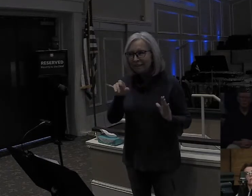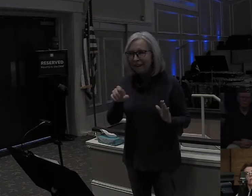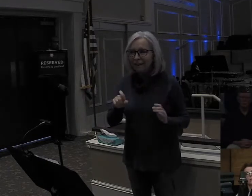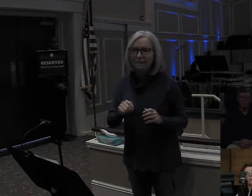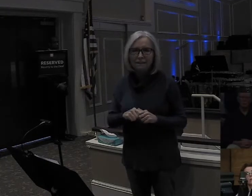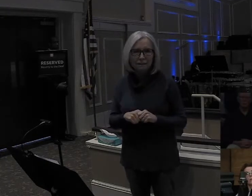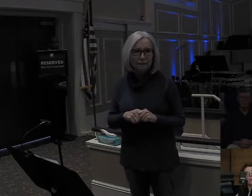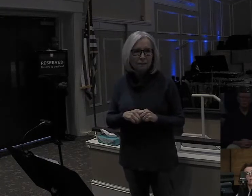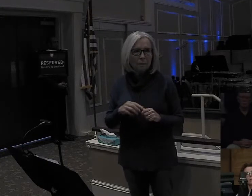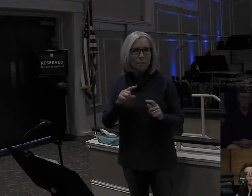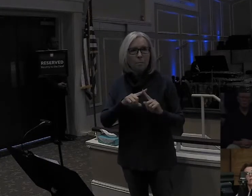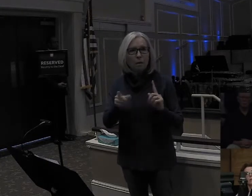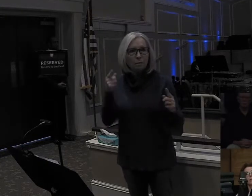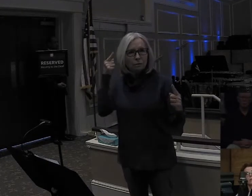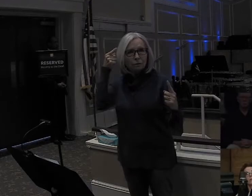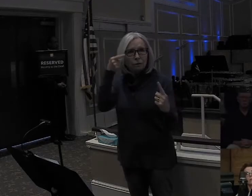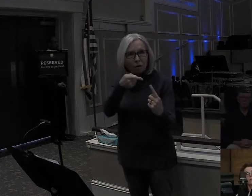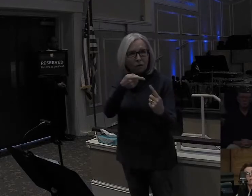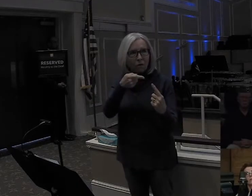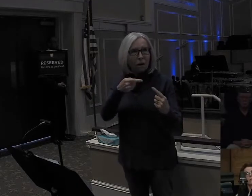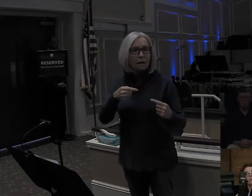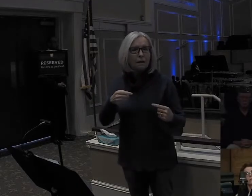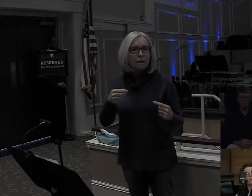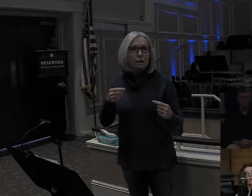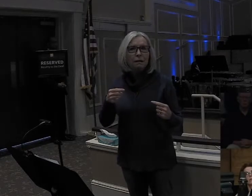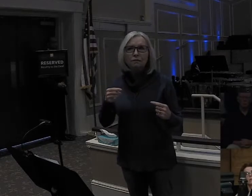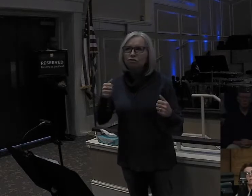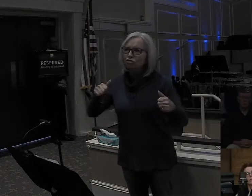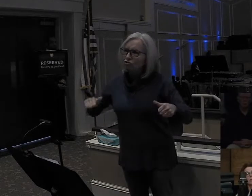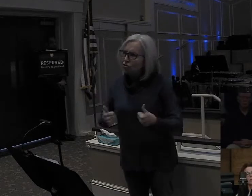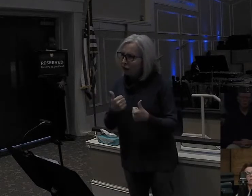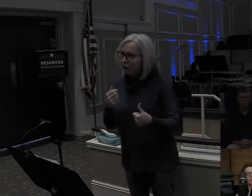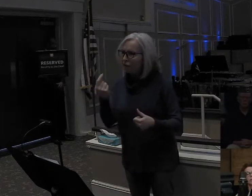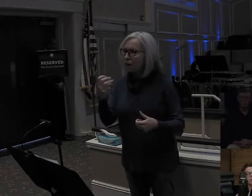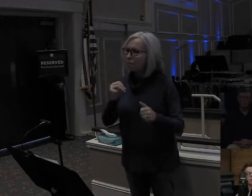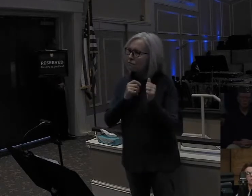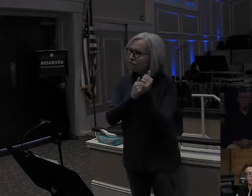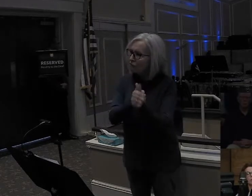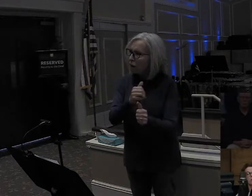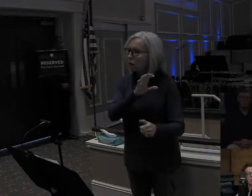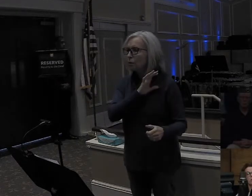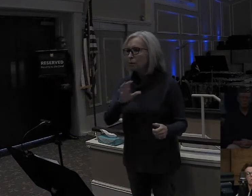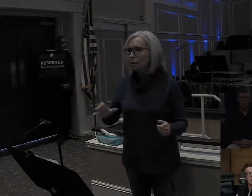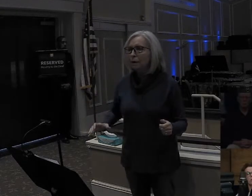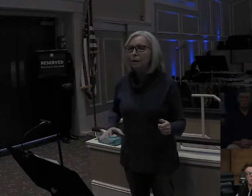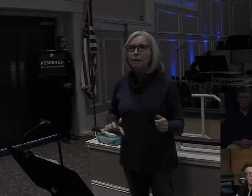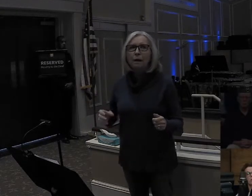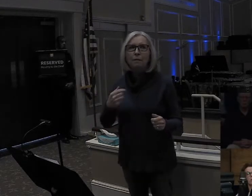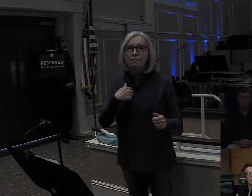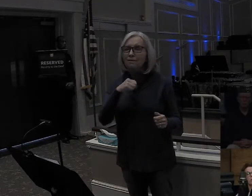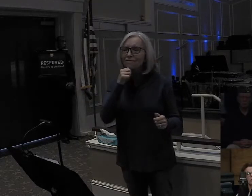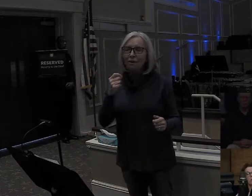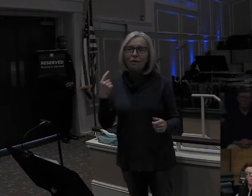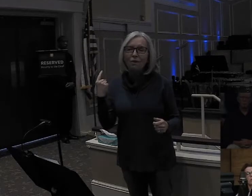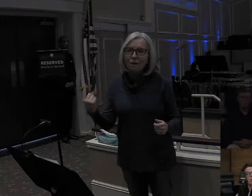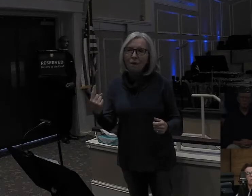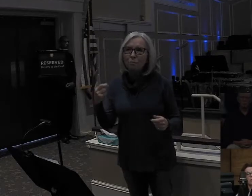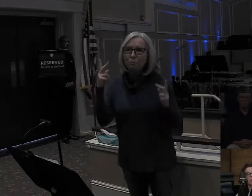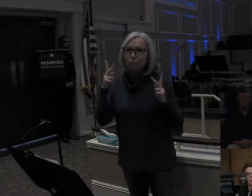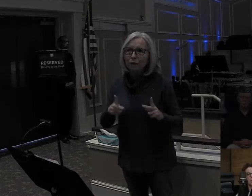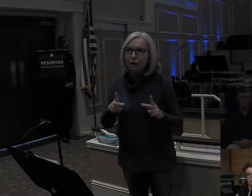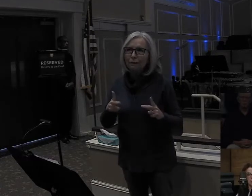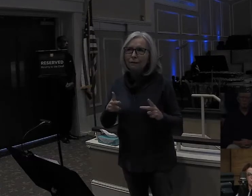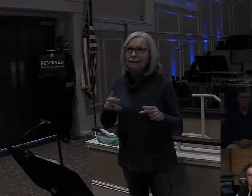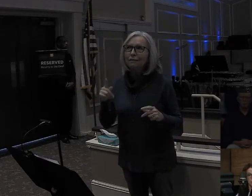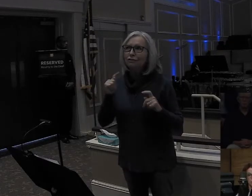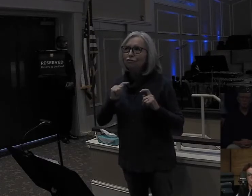to have something that's going to challenge them to consider following Christ, and so that they can look around and see, I'm not the only person investigating this. And really, at the end of the day,